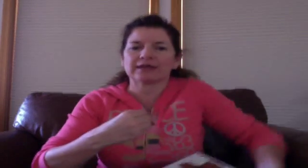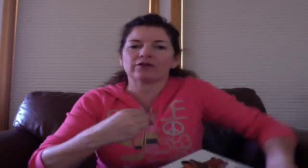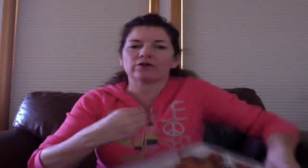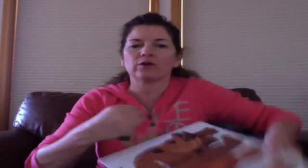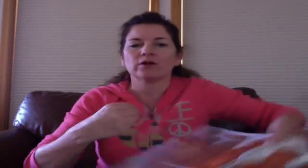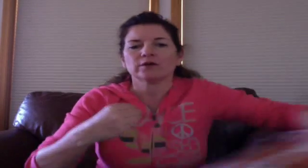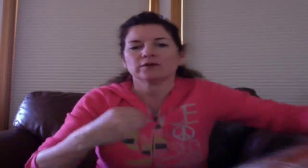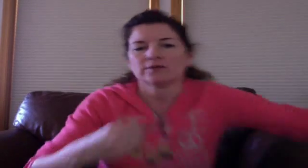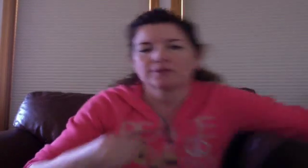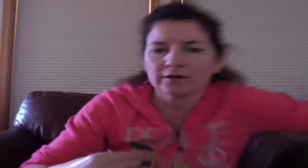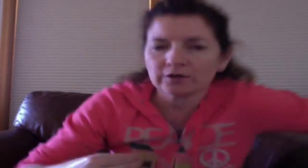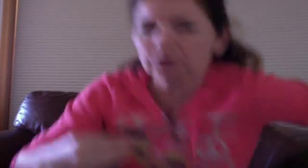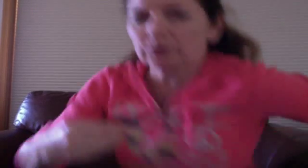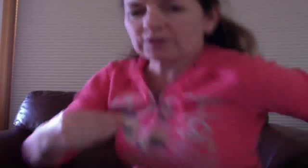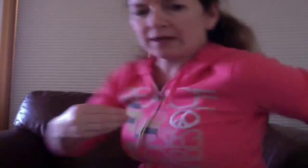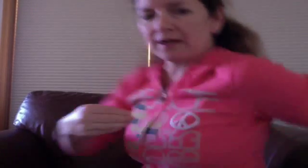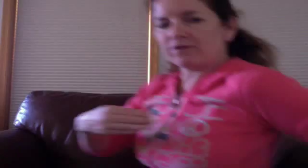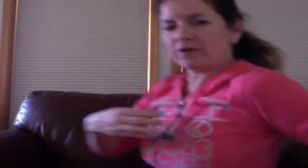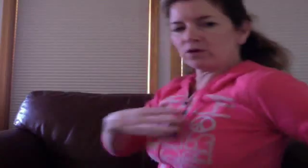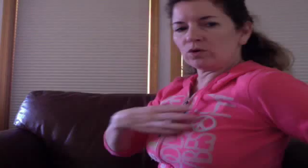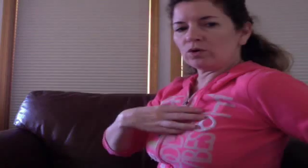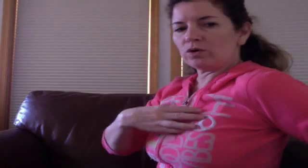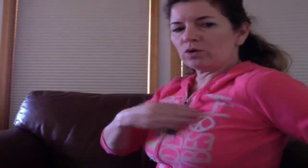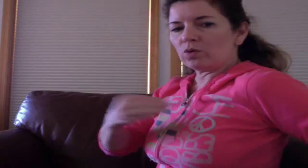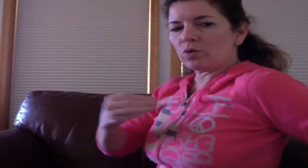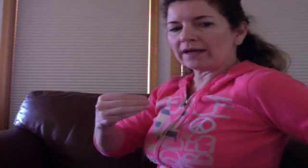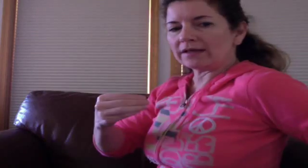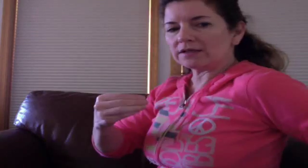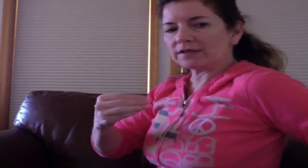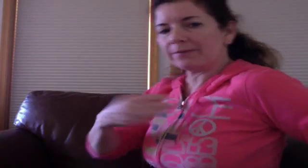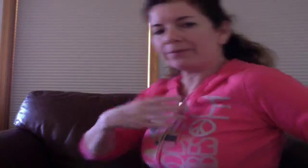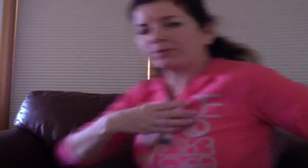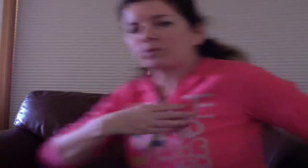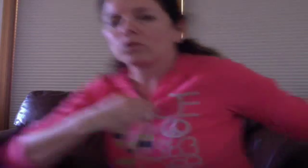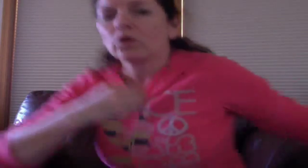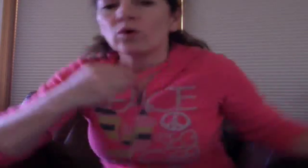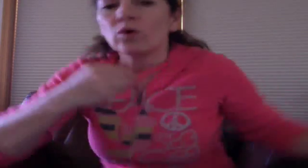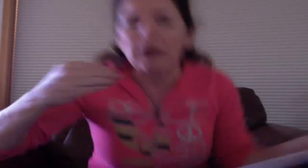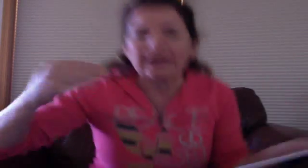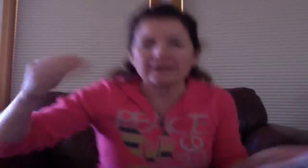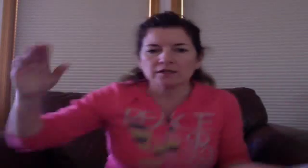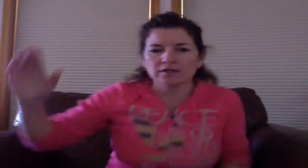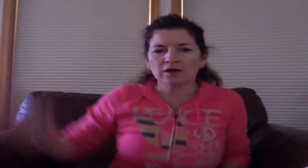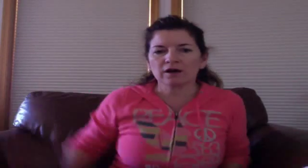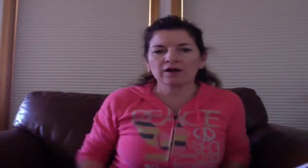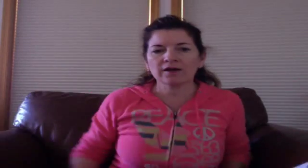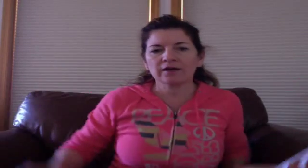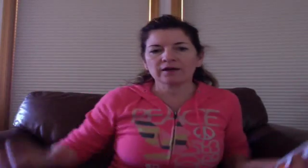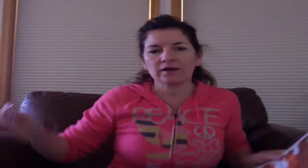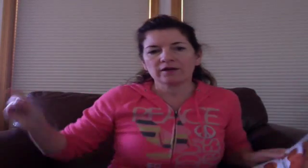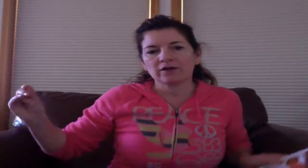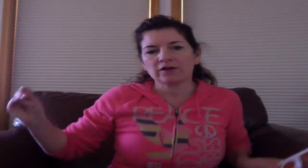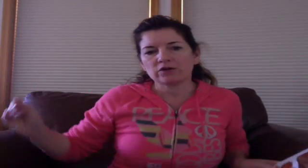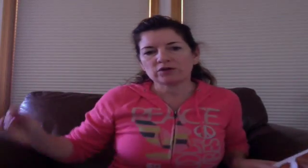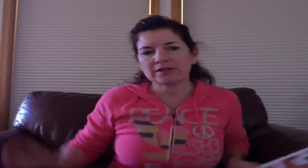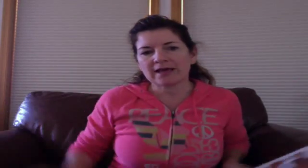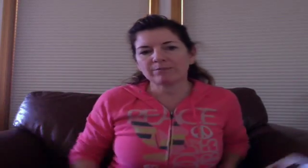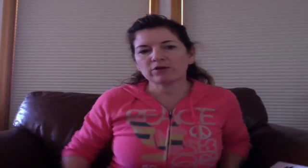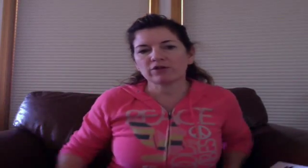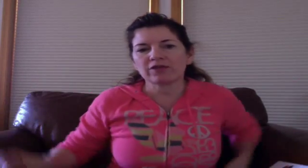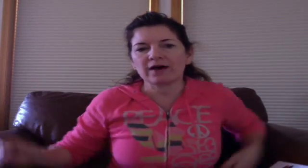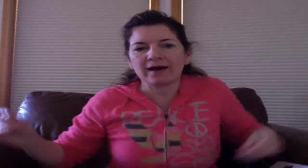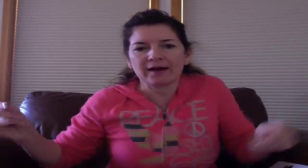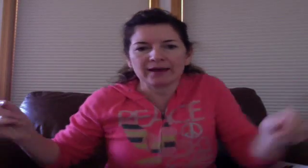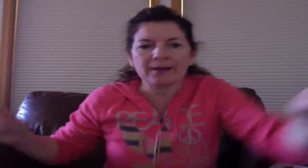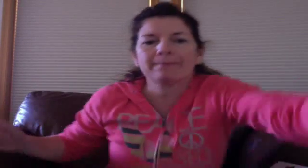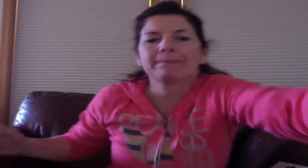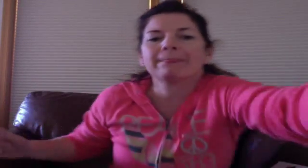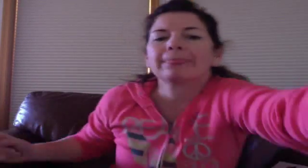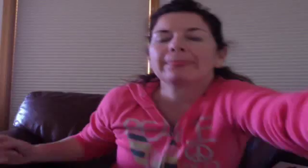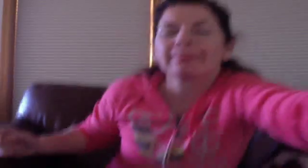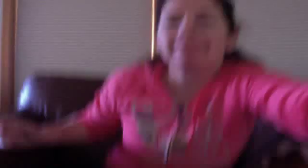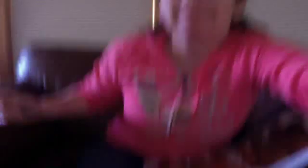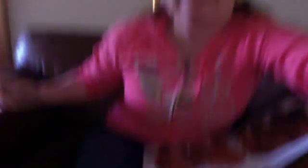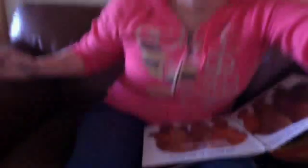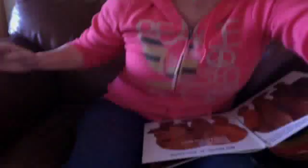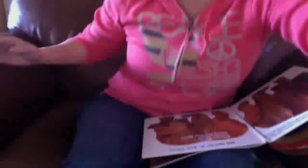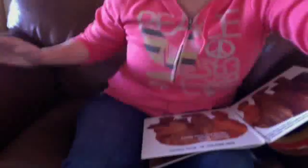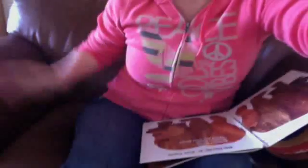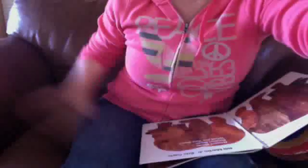together. So side view, white. White dog, you slap your thigh and